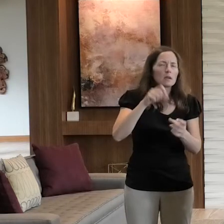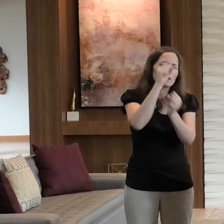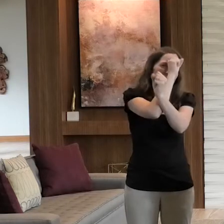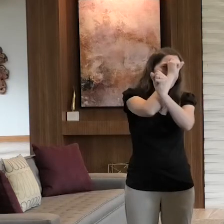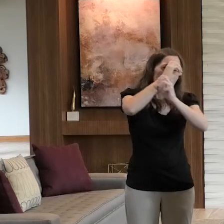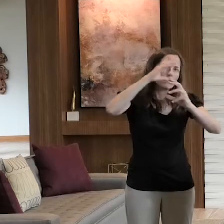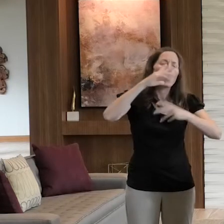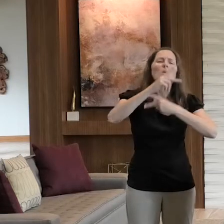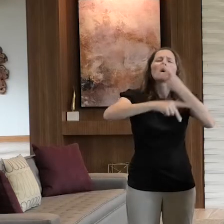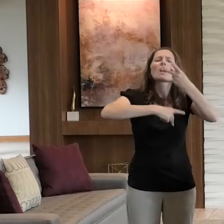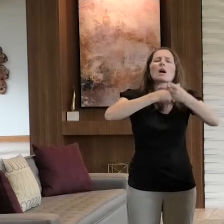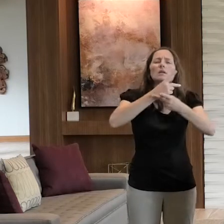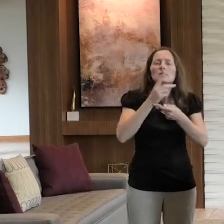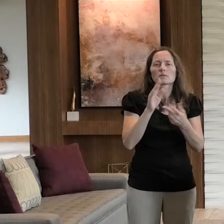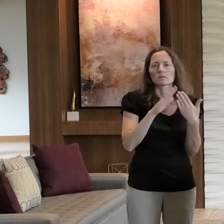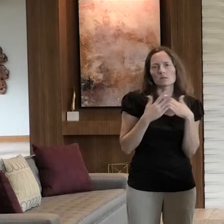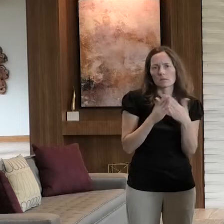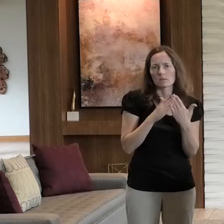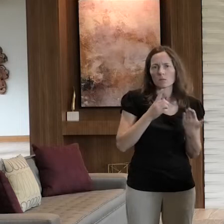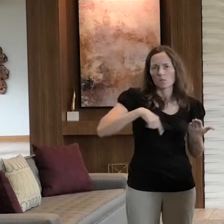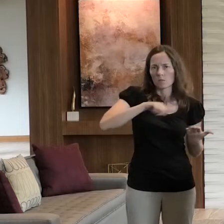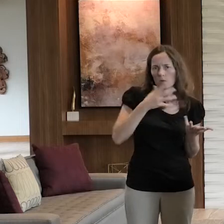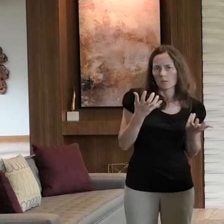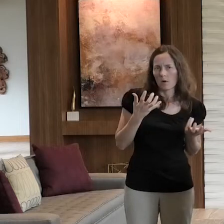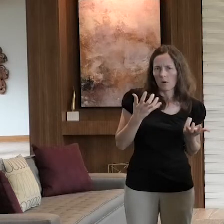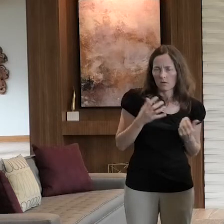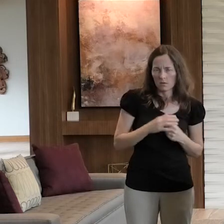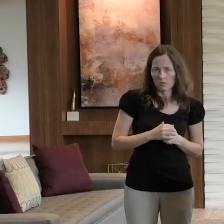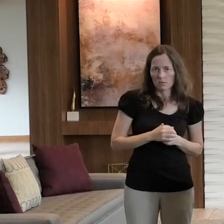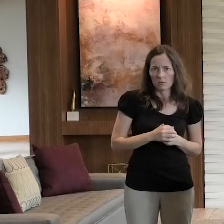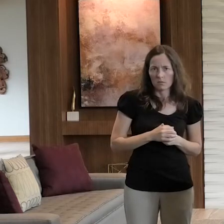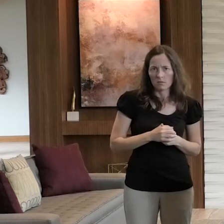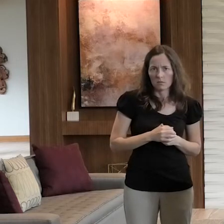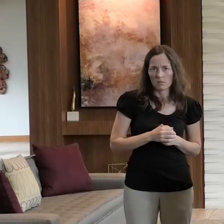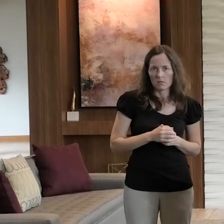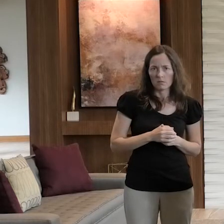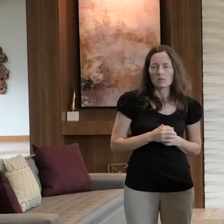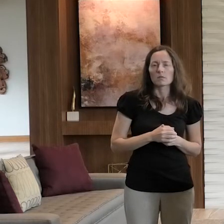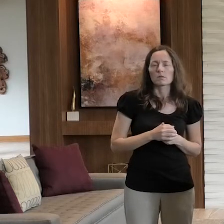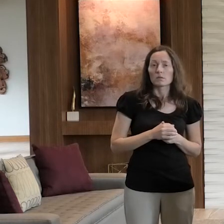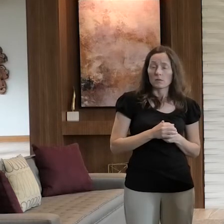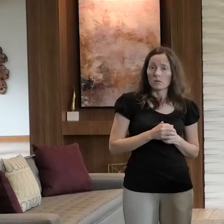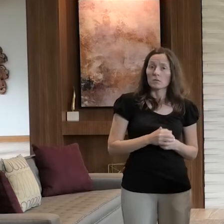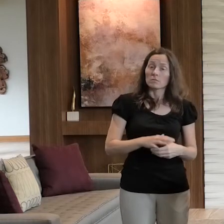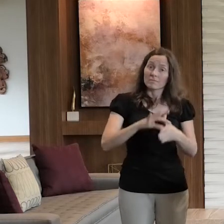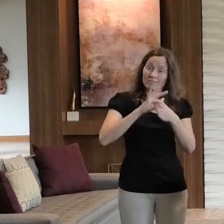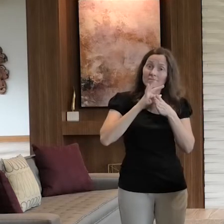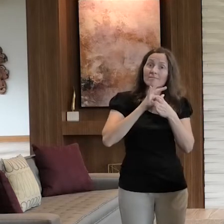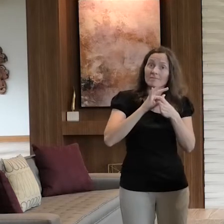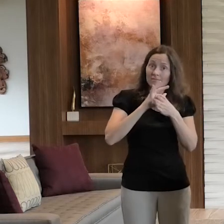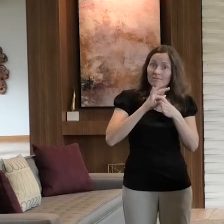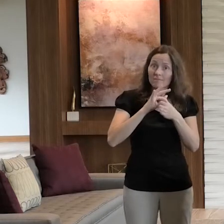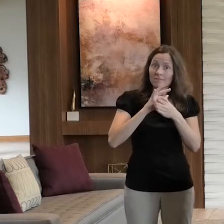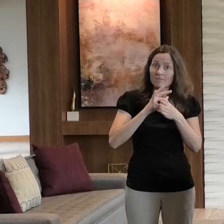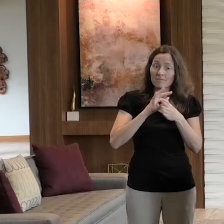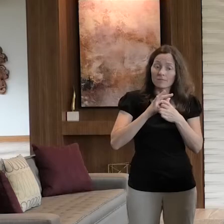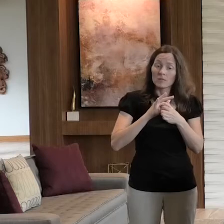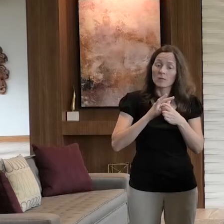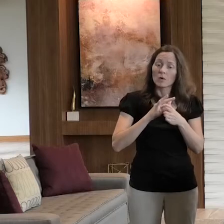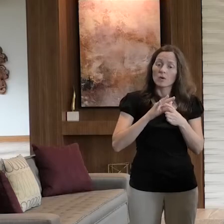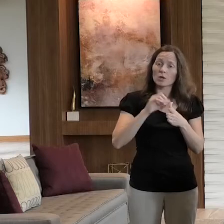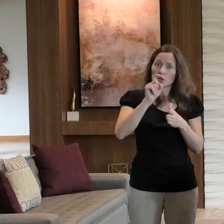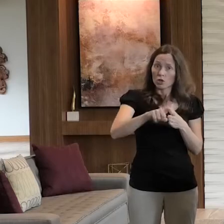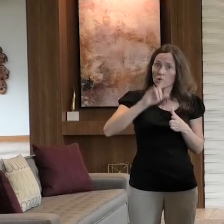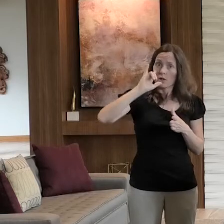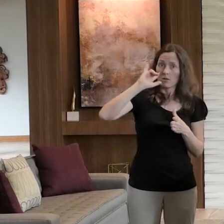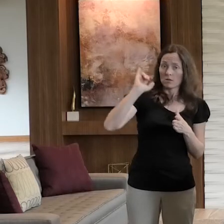of community we want to be. And at the heart of that was inclusion. Okay, it was